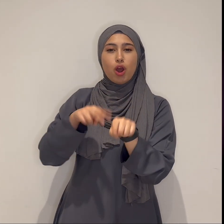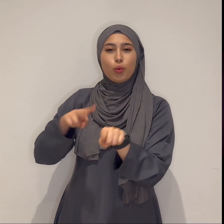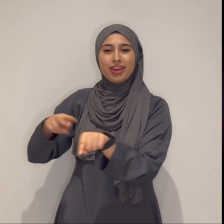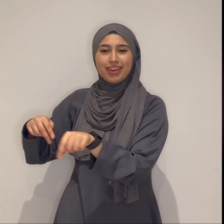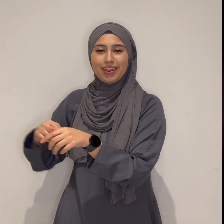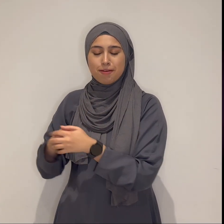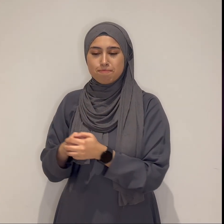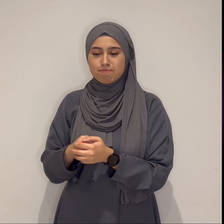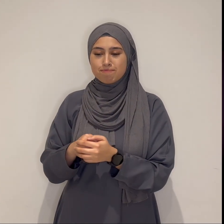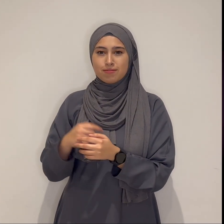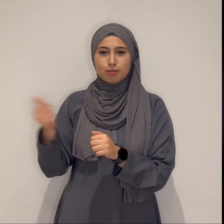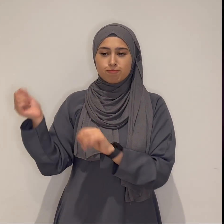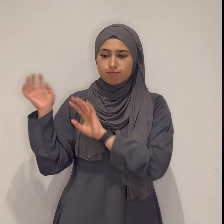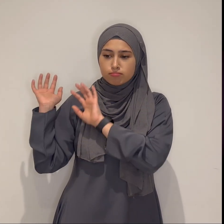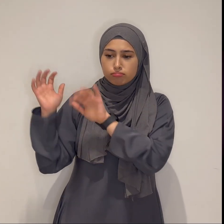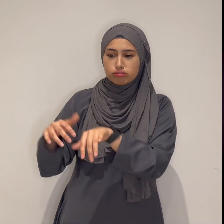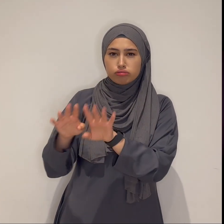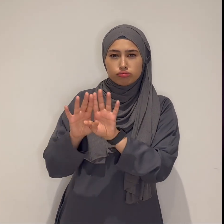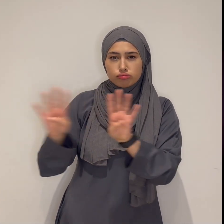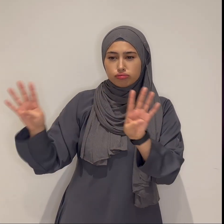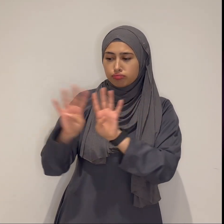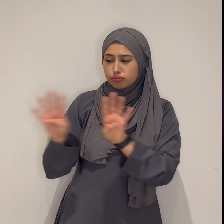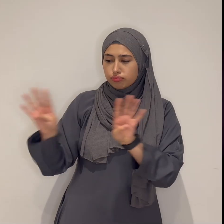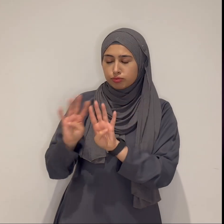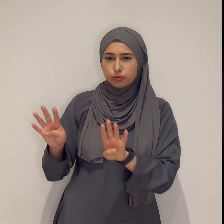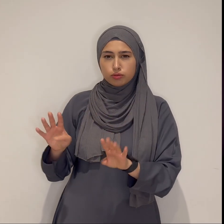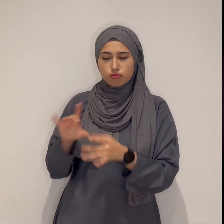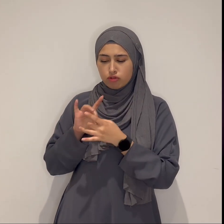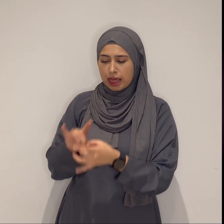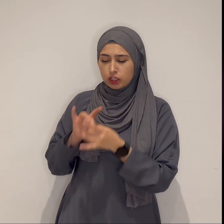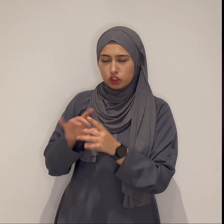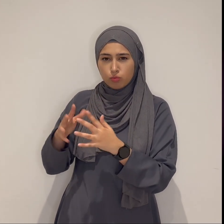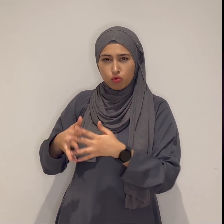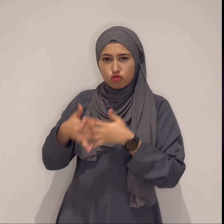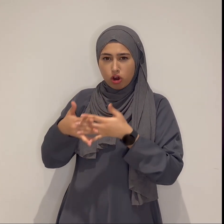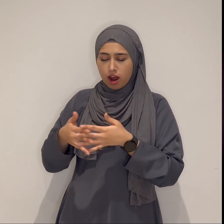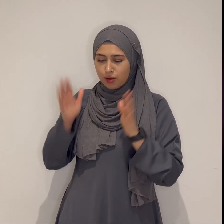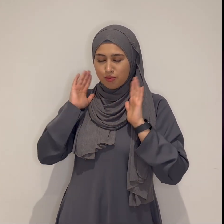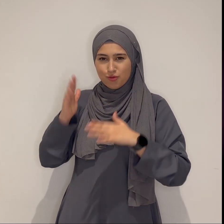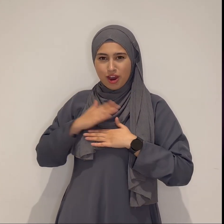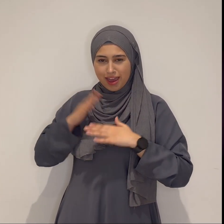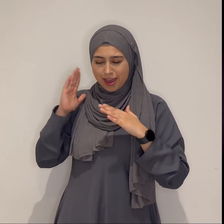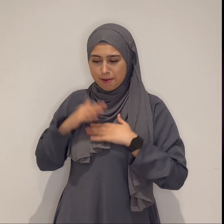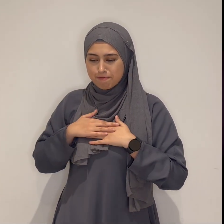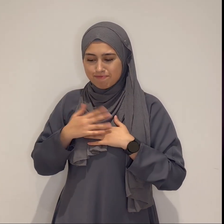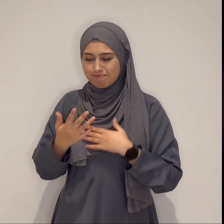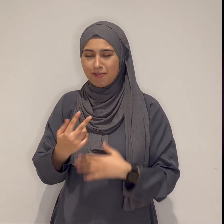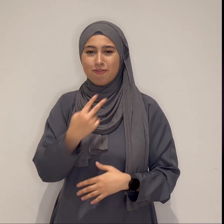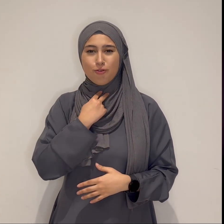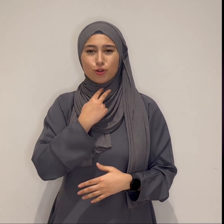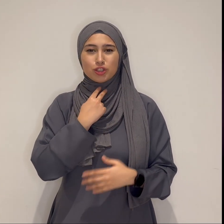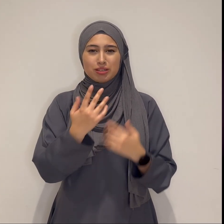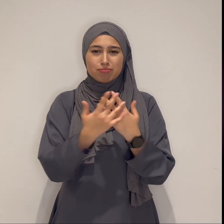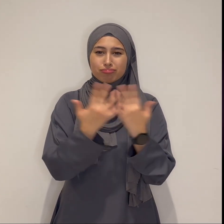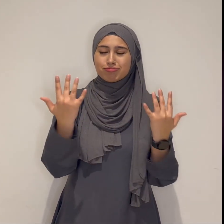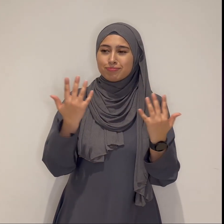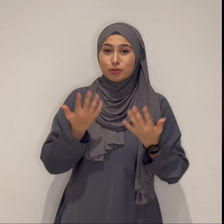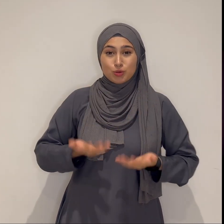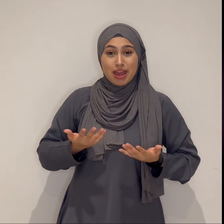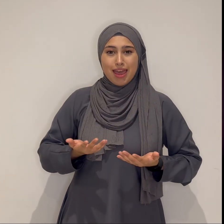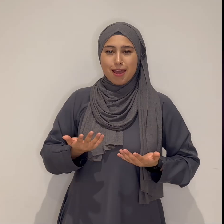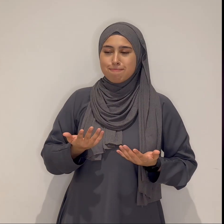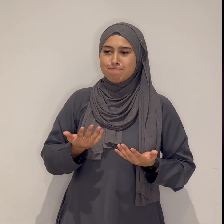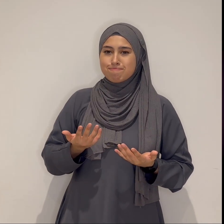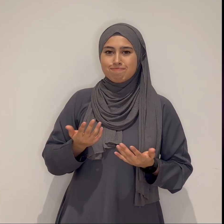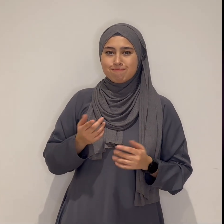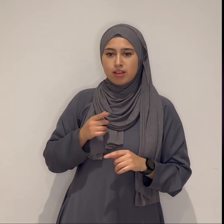Islam. To come in a congregation and build that relationship with the book of Allah subhanahu wa ta'ala in our salat. And unfortunately, you find many